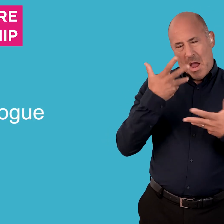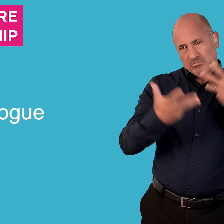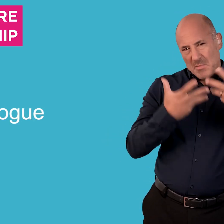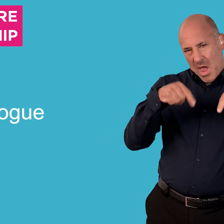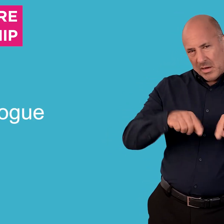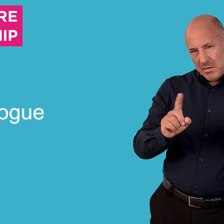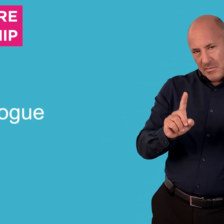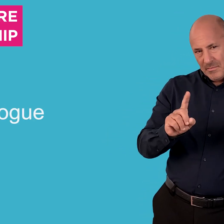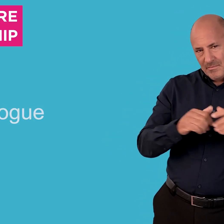Prologue.